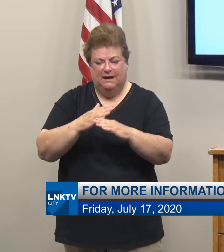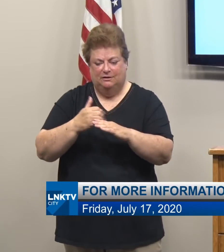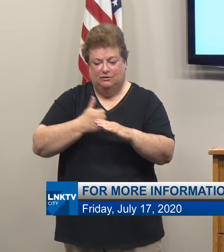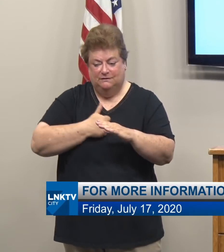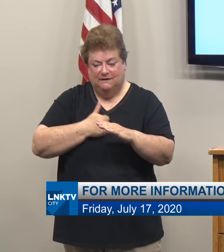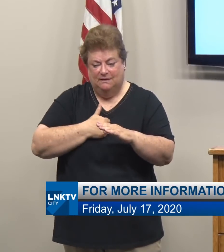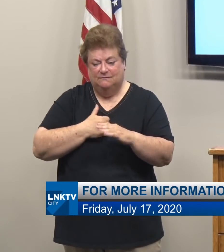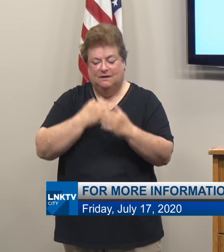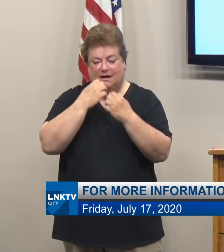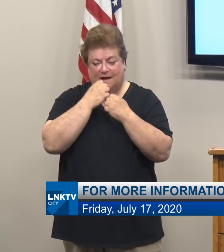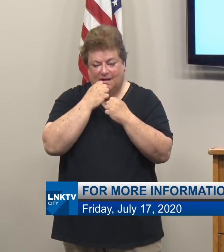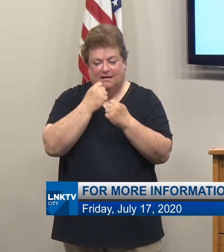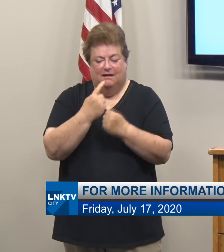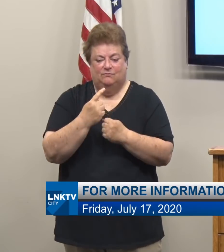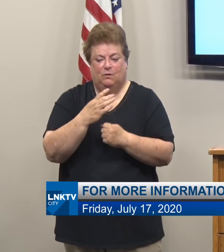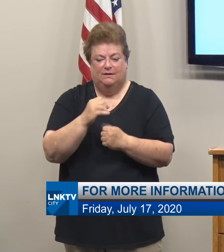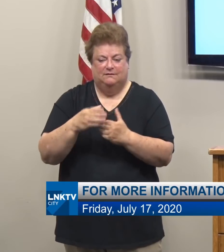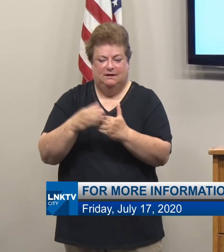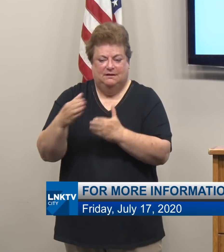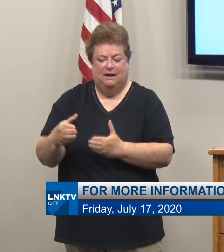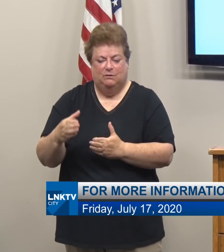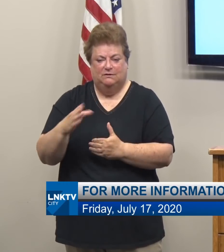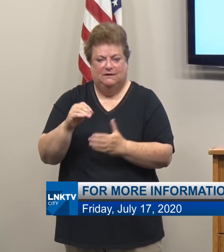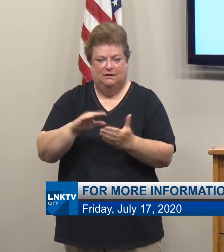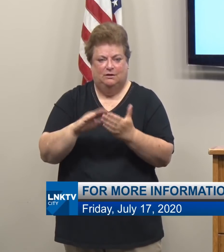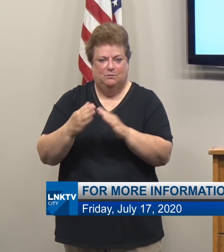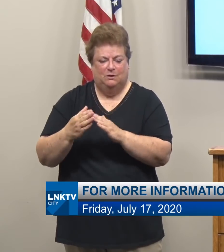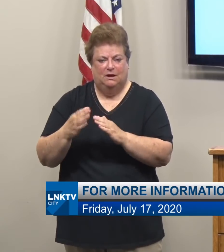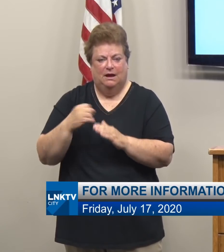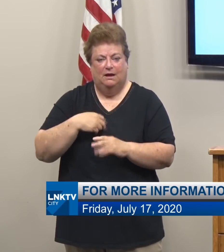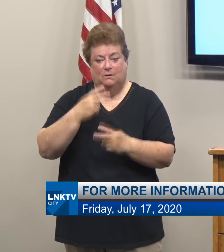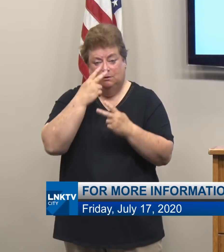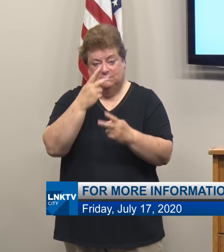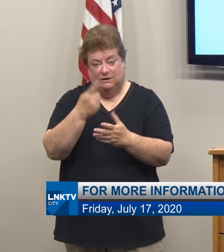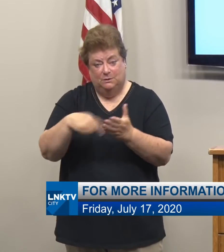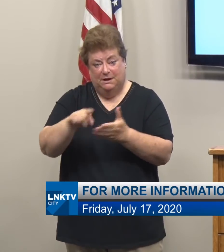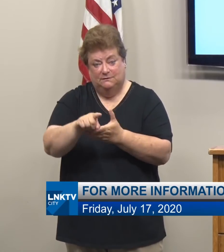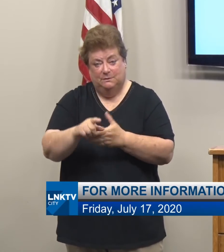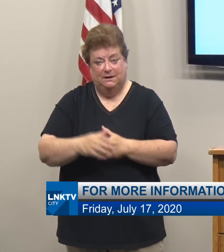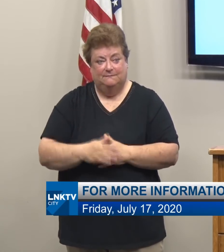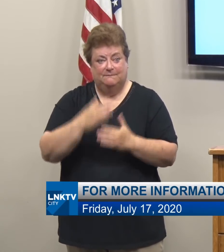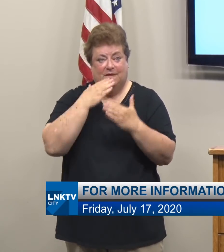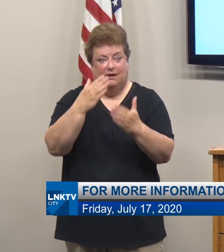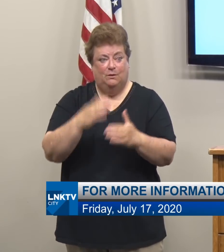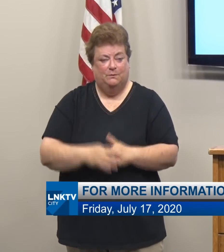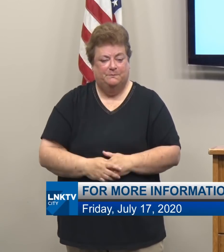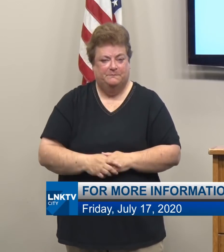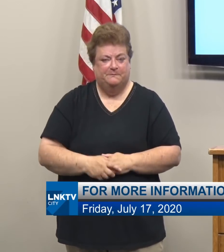yourself, your loved ones, your neighbors, and our community. And we'll see you next week. Thank you.